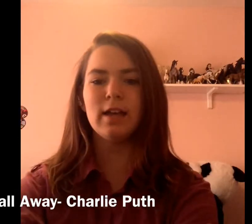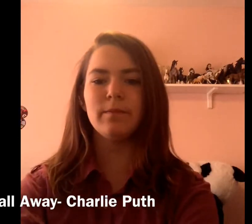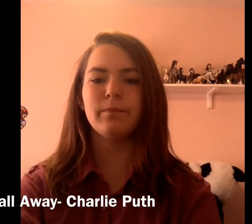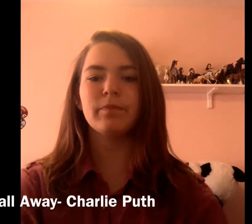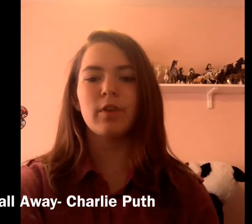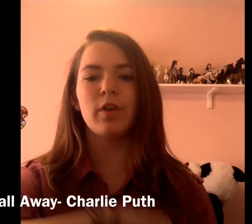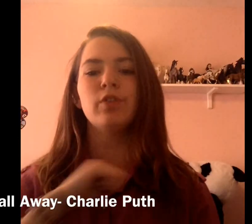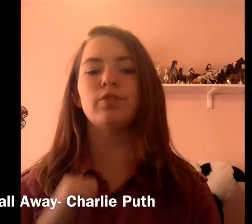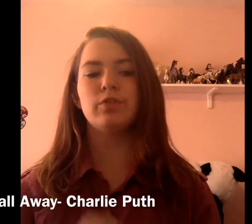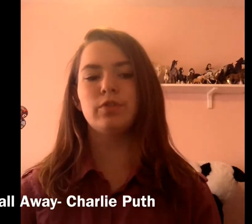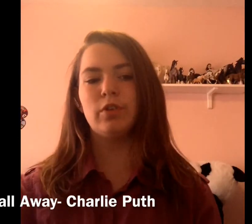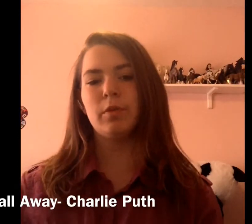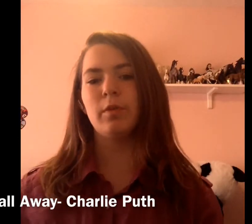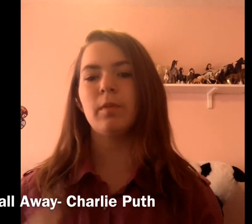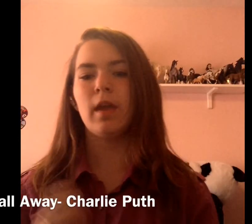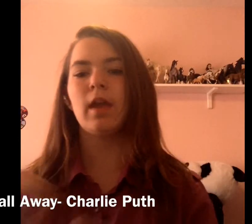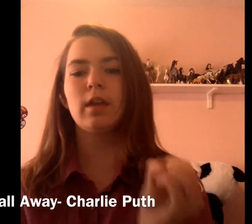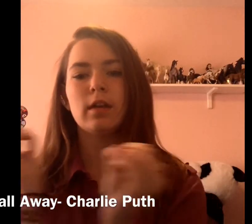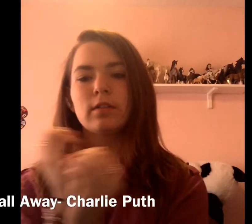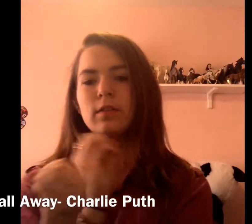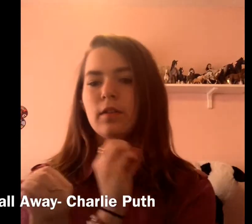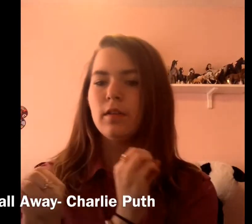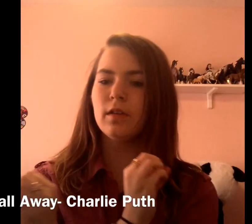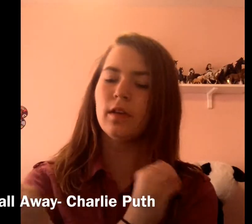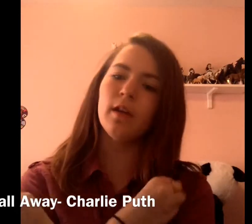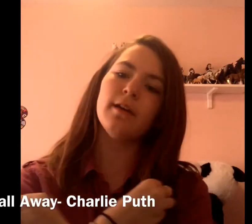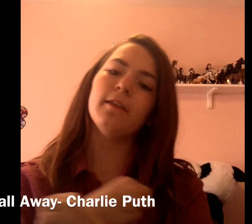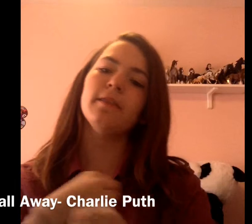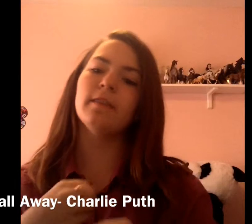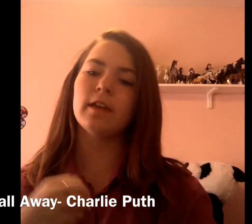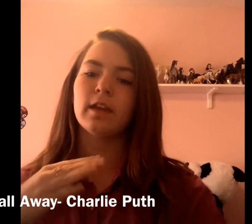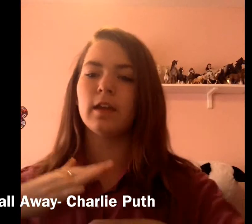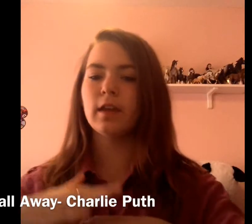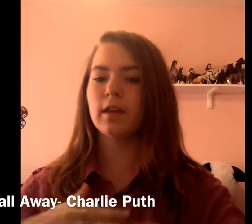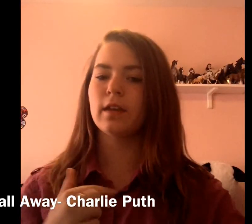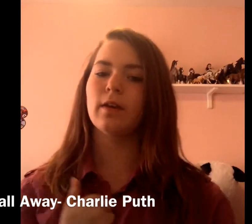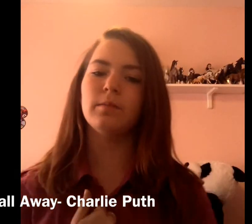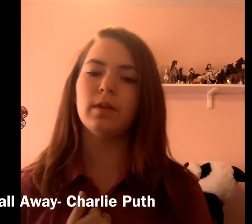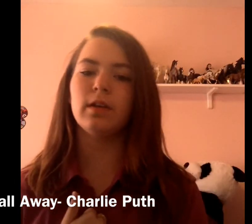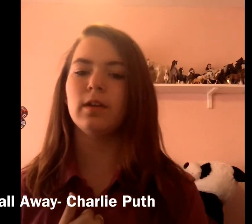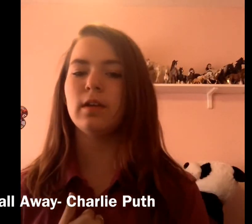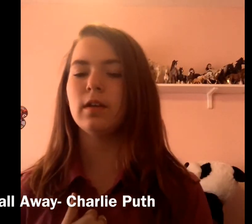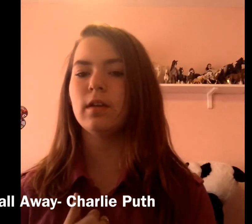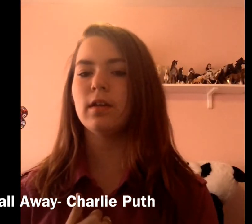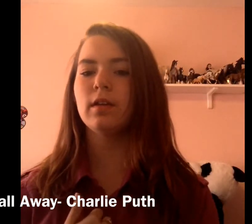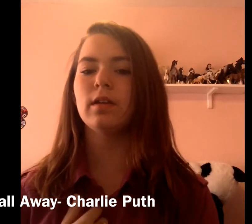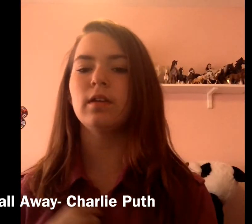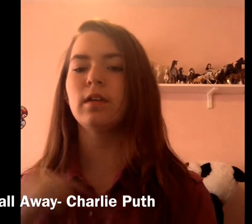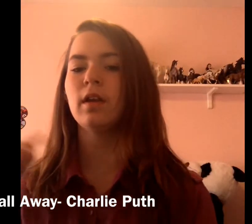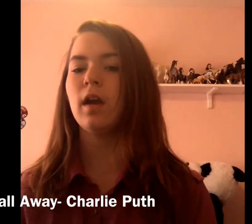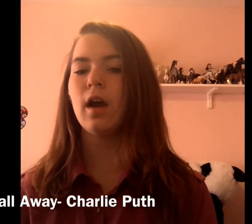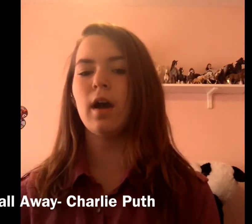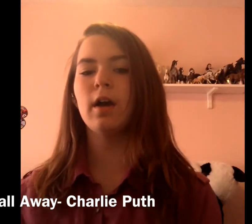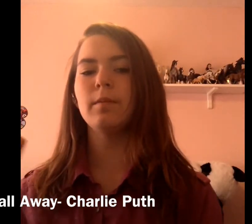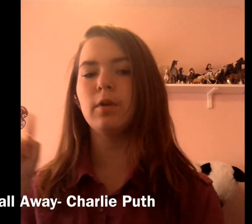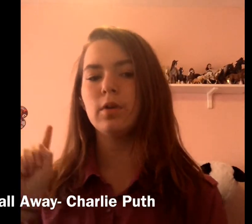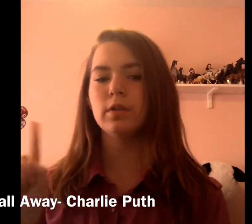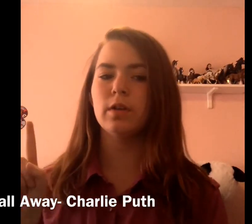Superman got nothing I made I'm only